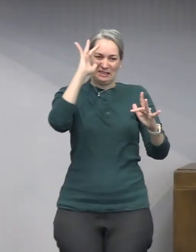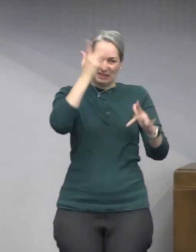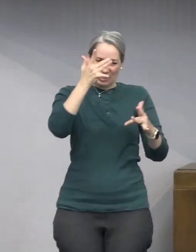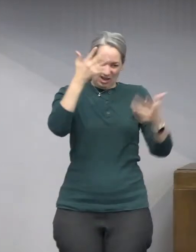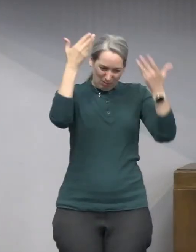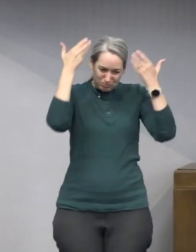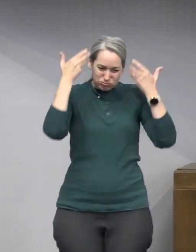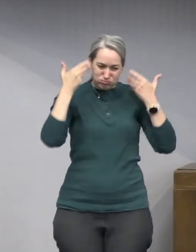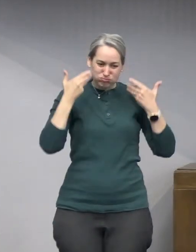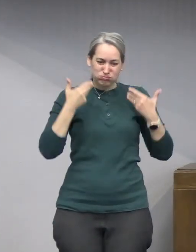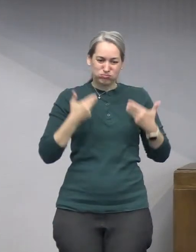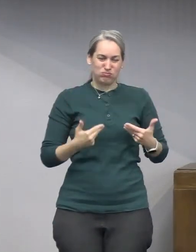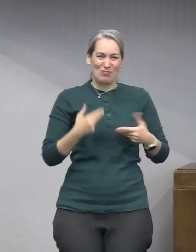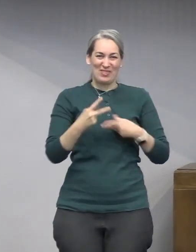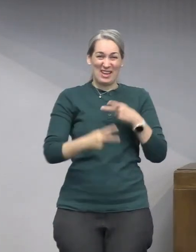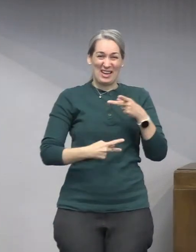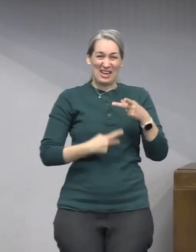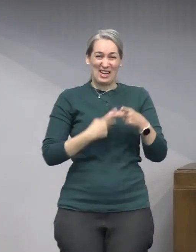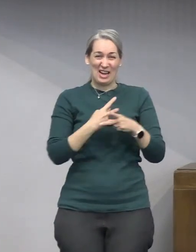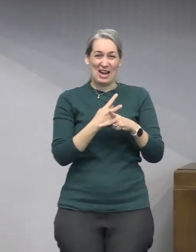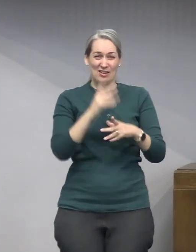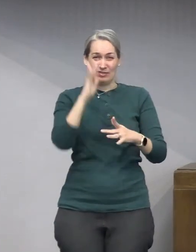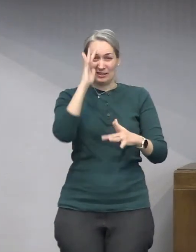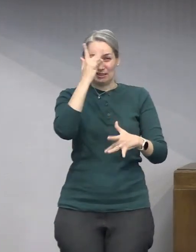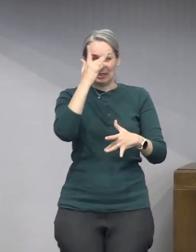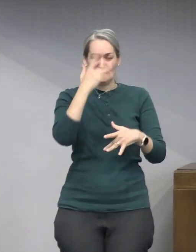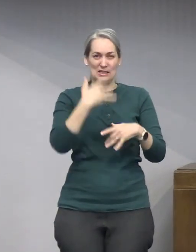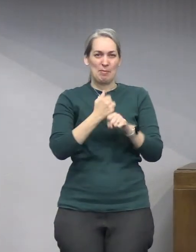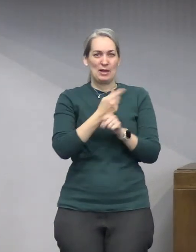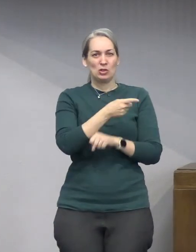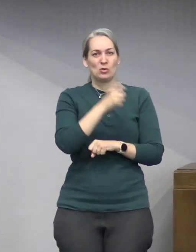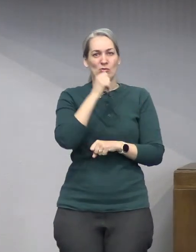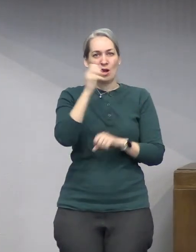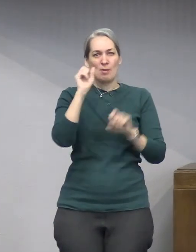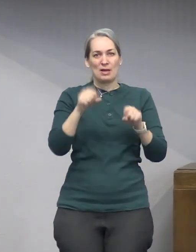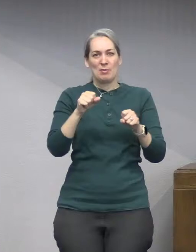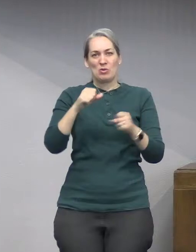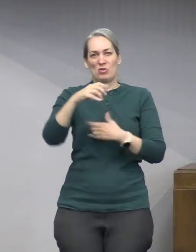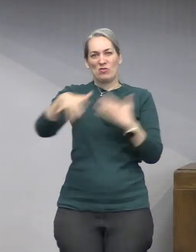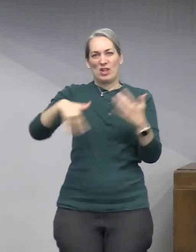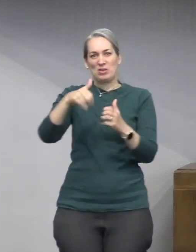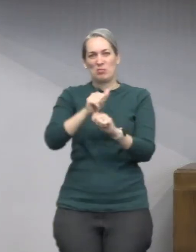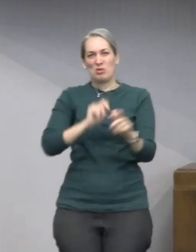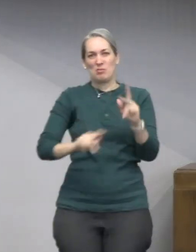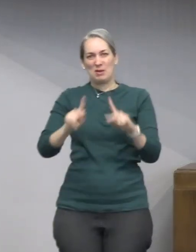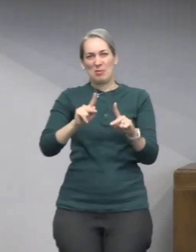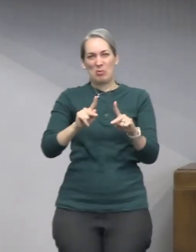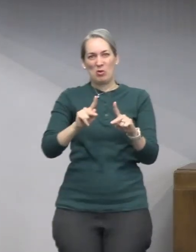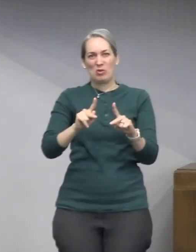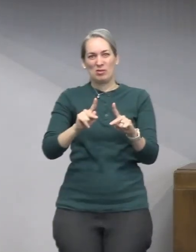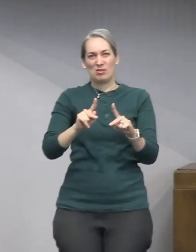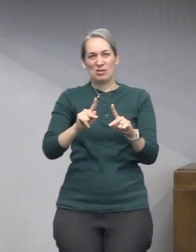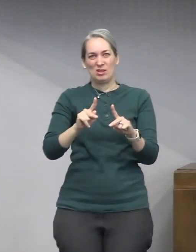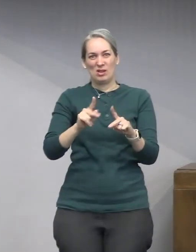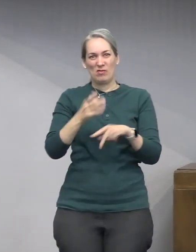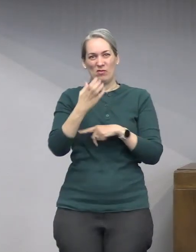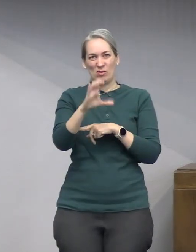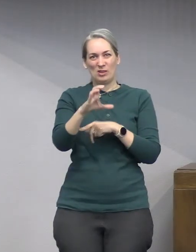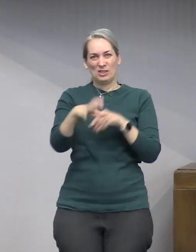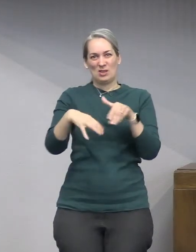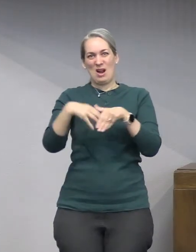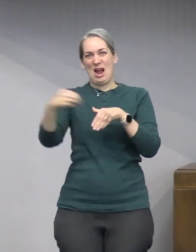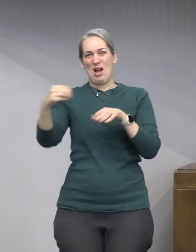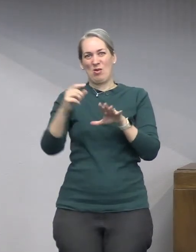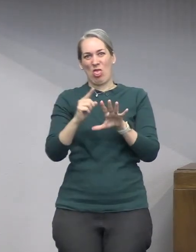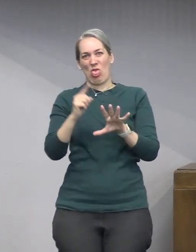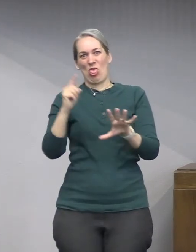one that would keep you outside of fellowship, the one that would change your life drastically, and the one that